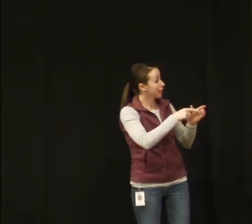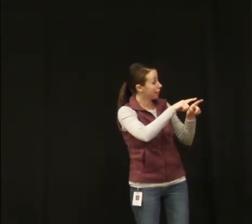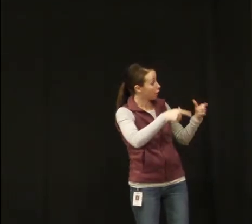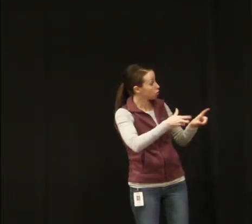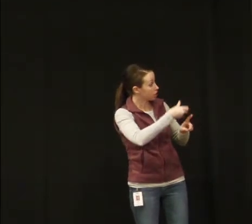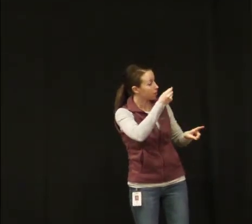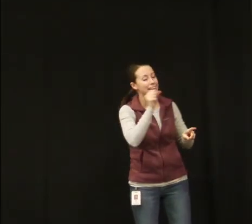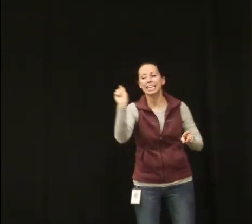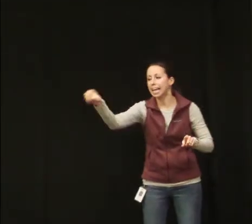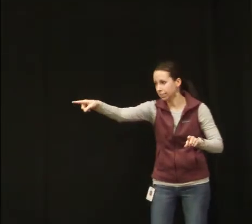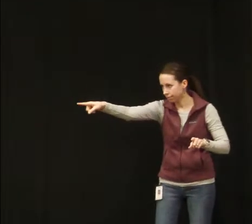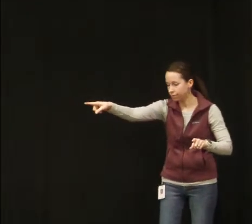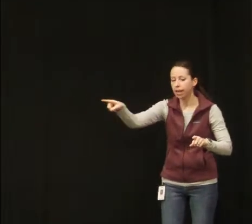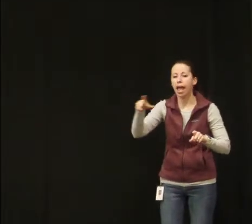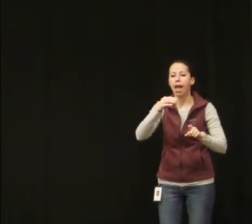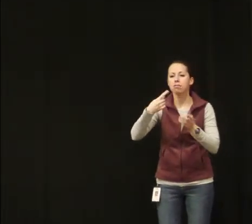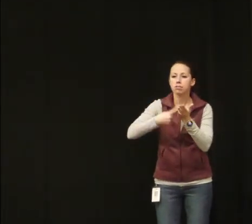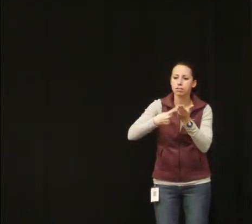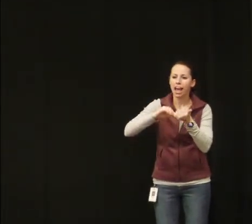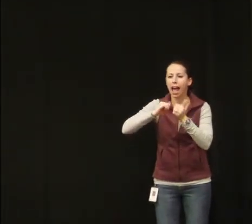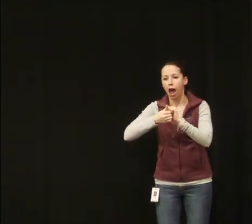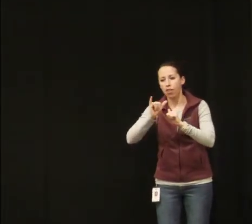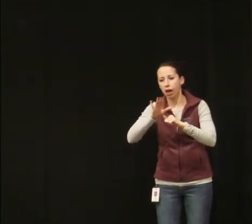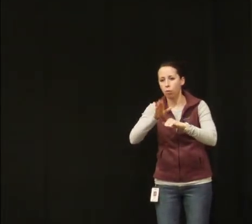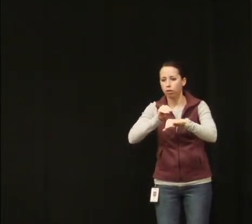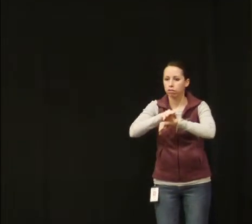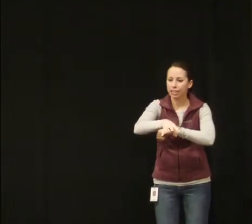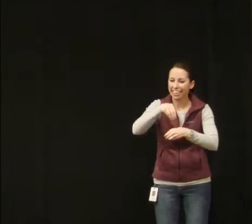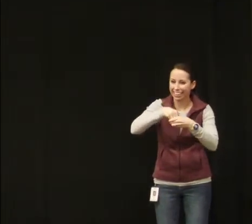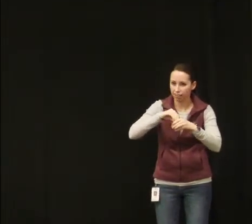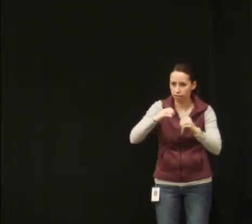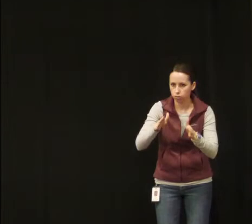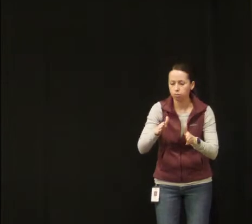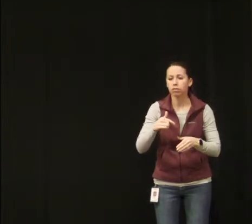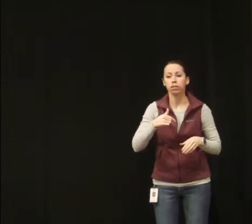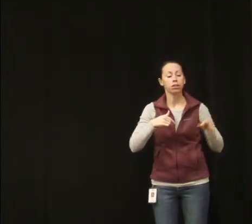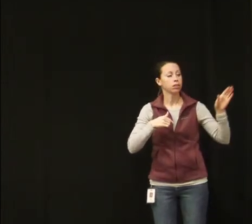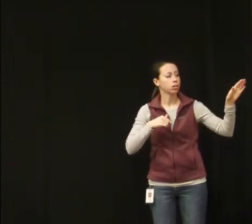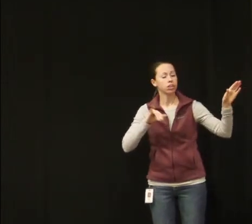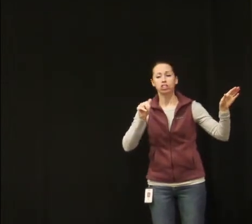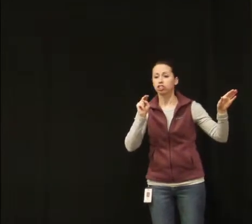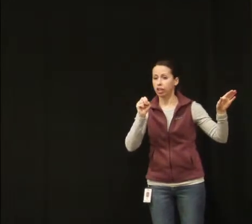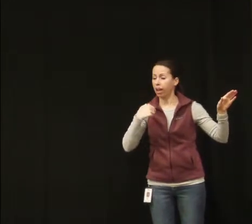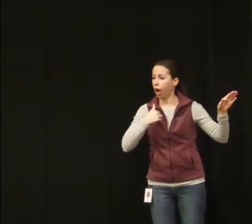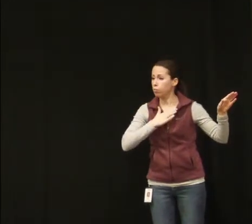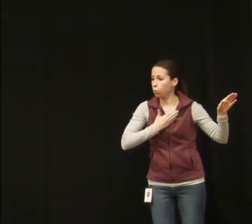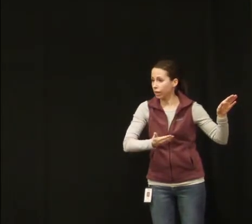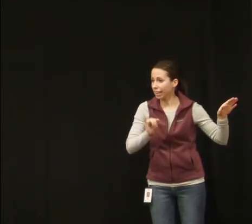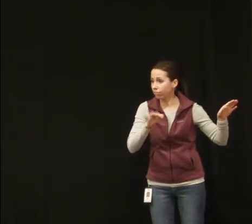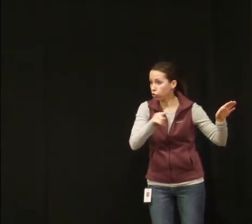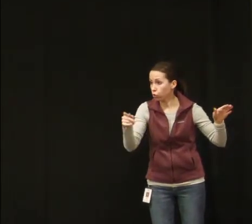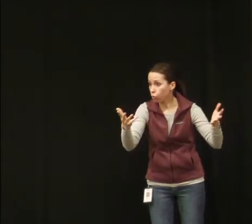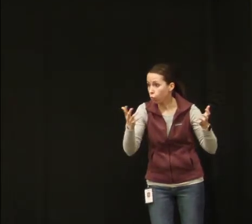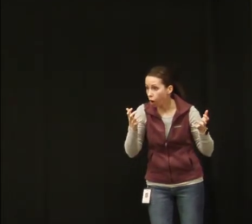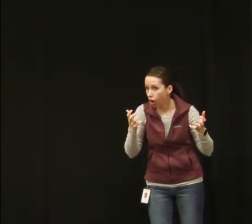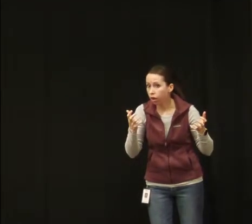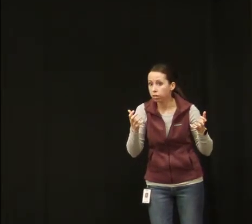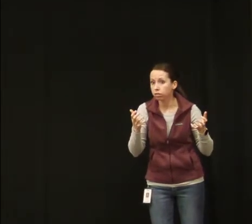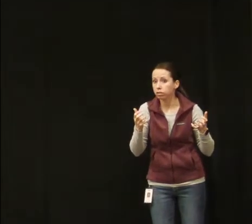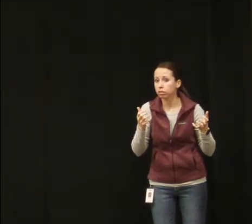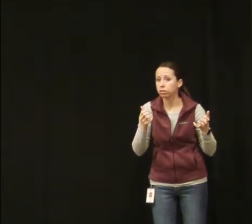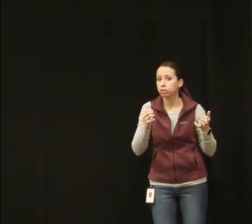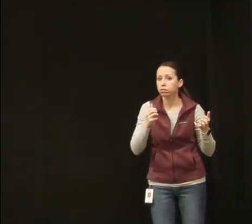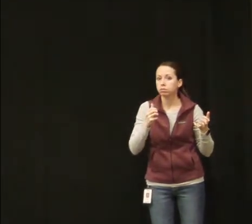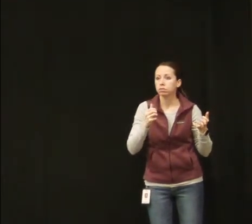then talk about how that is impacting you in the classroom. And I'm willing, if you all want, for us to, outside of